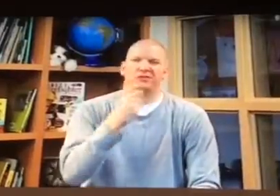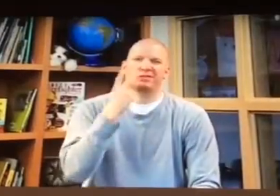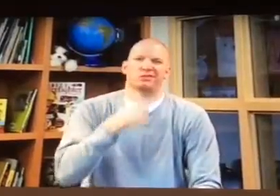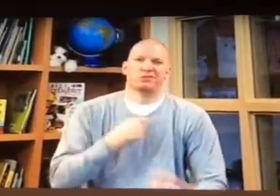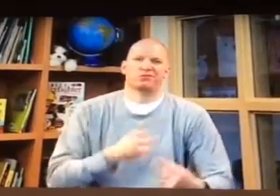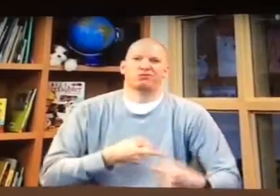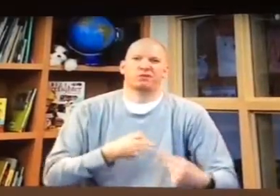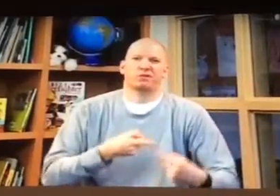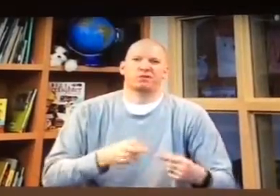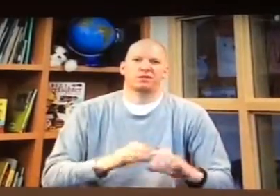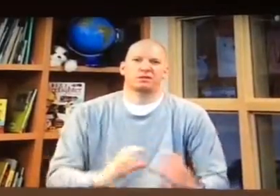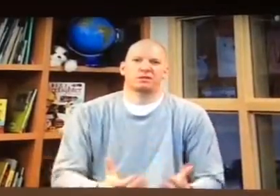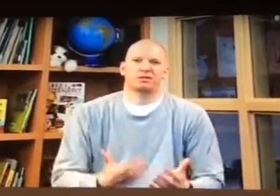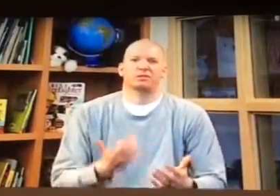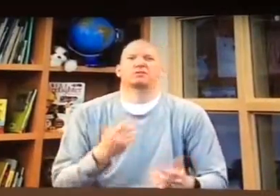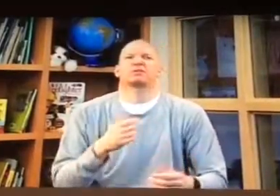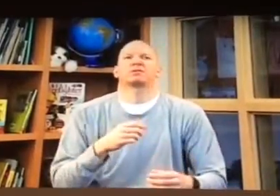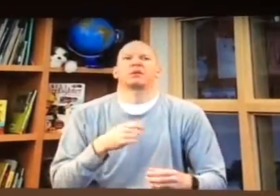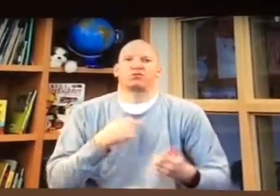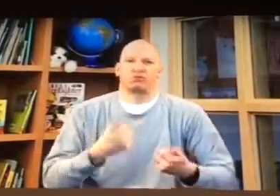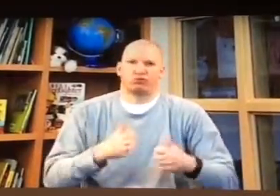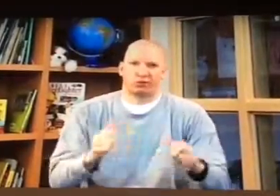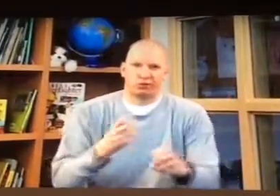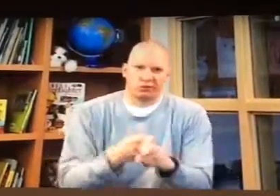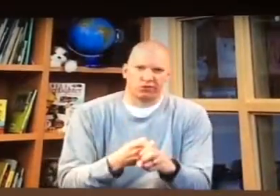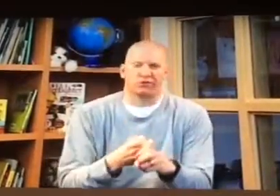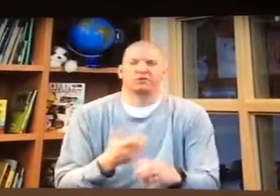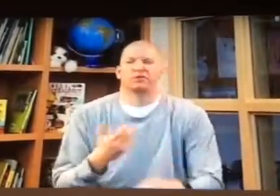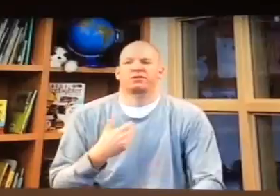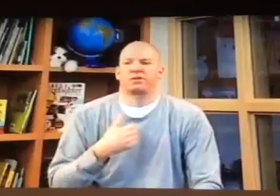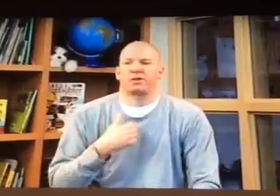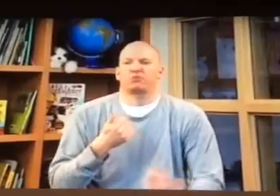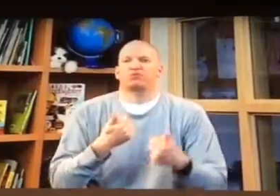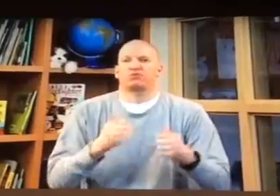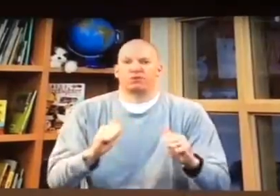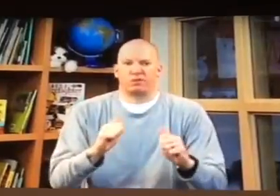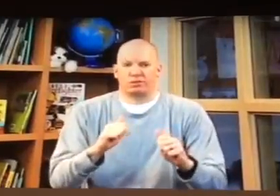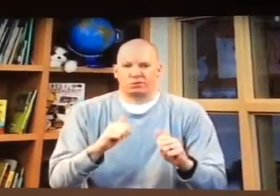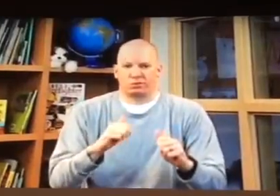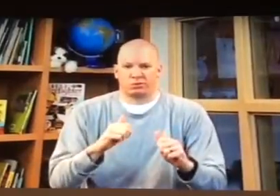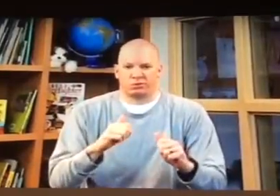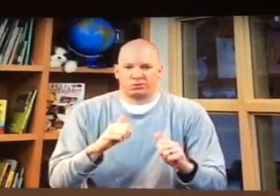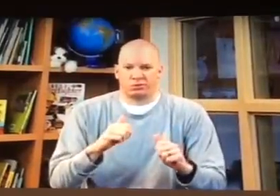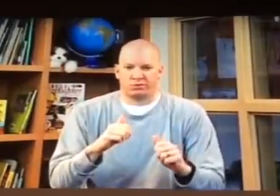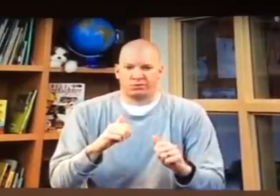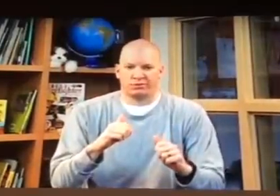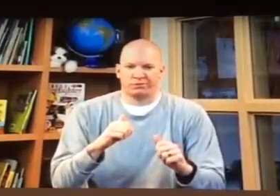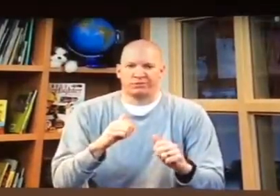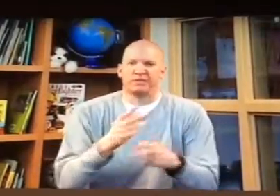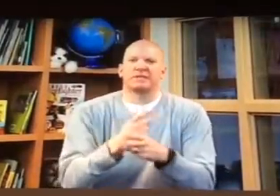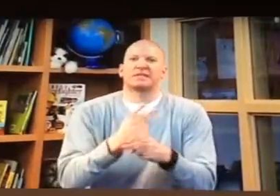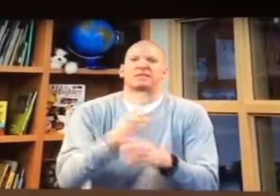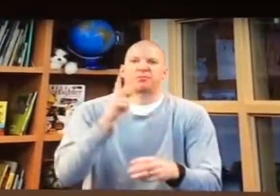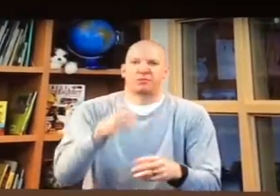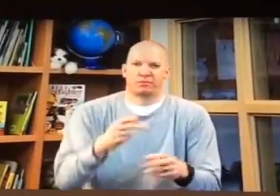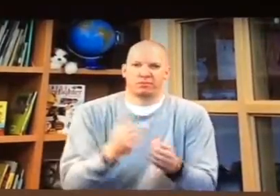build that relationship with me. I did struggle in class, but I really tried my hardest.